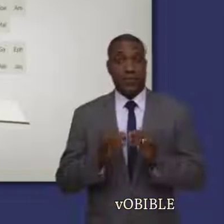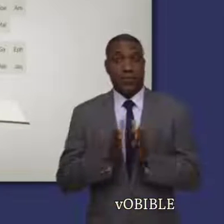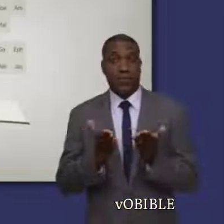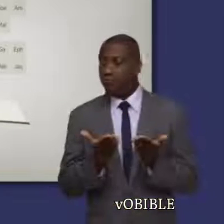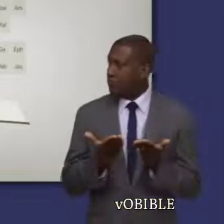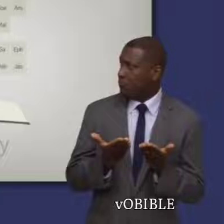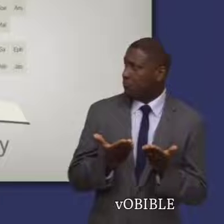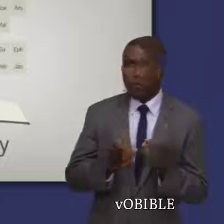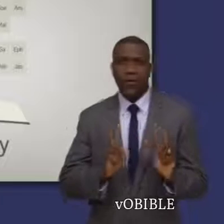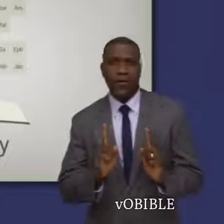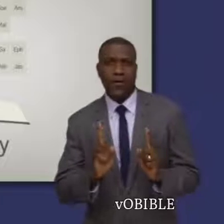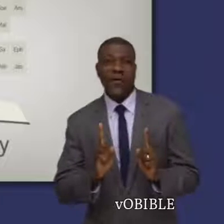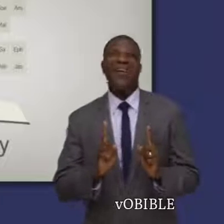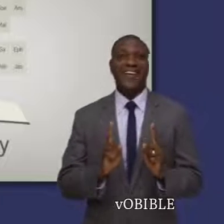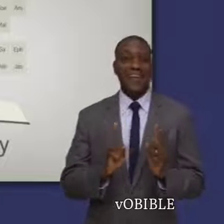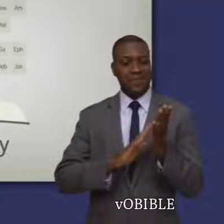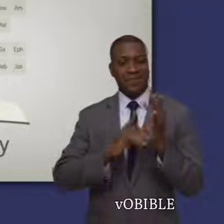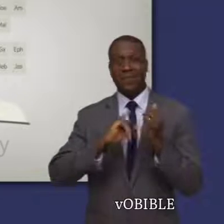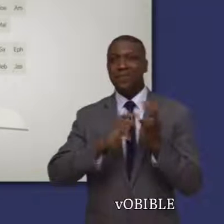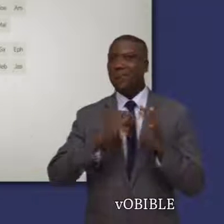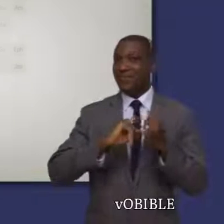An introduction to the book of Deuteronomy.